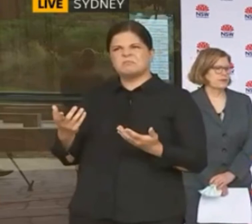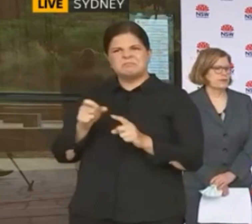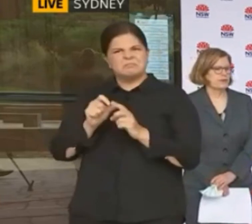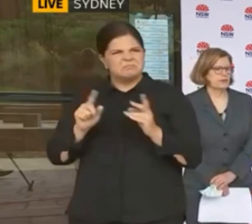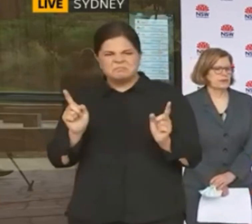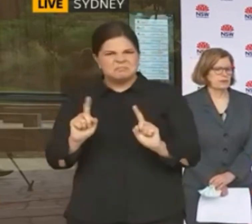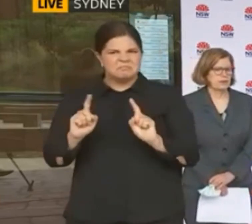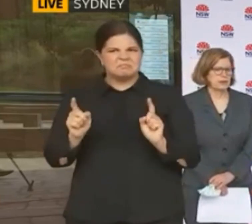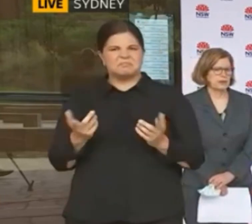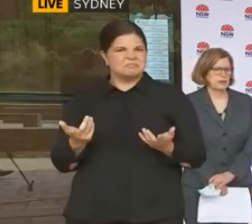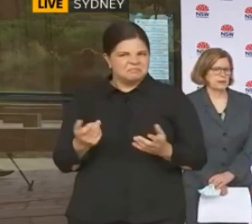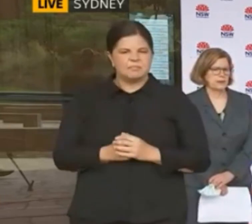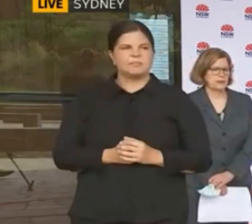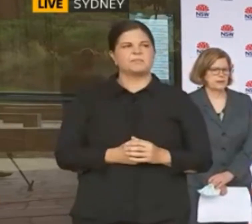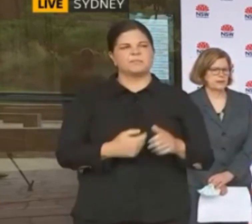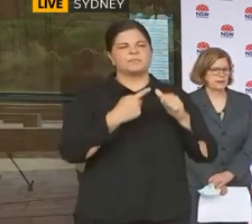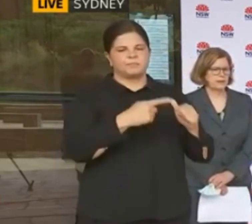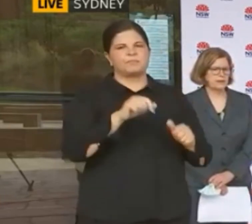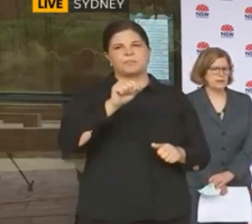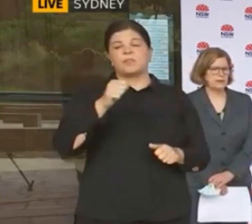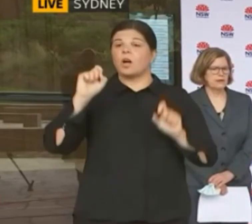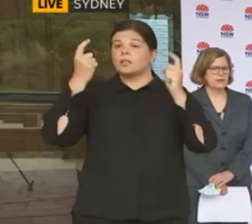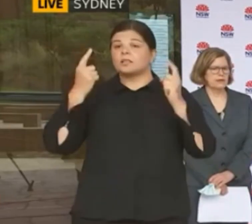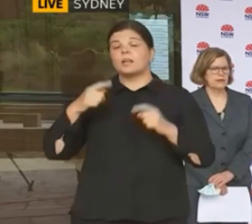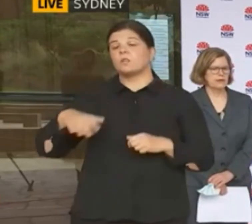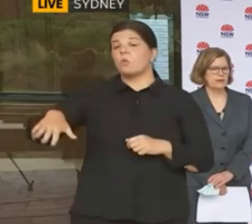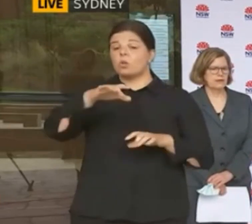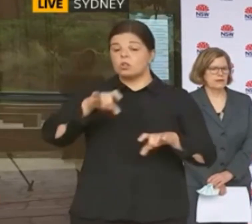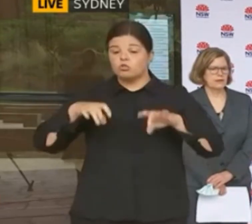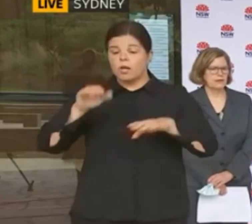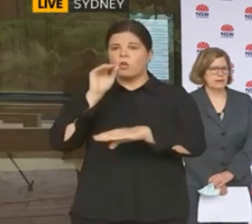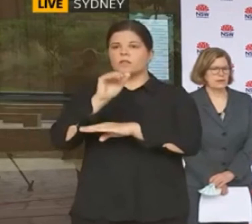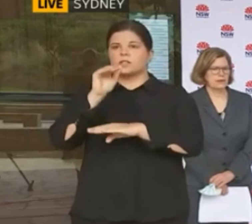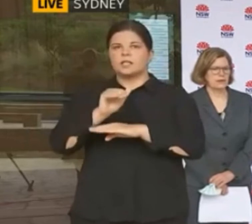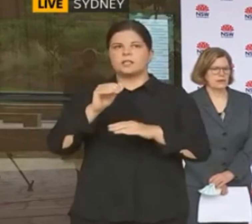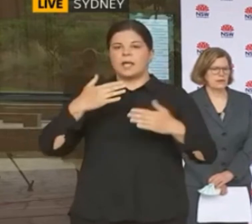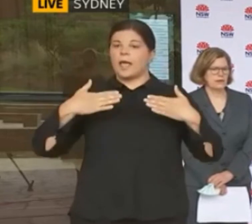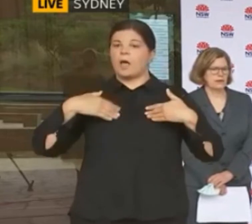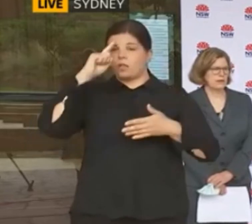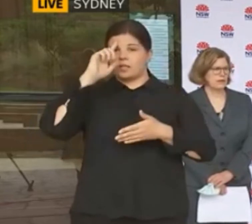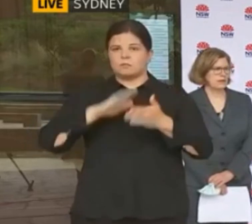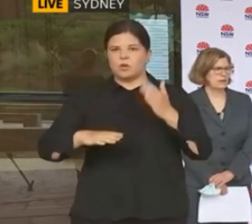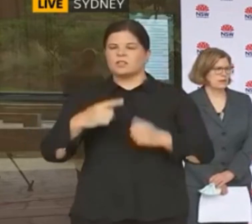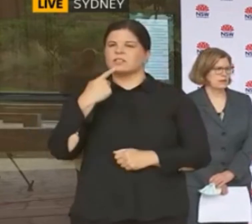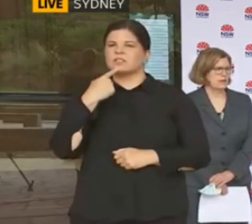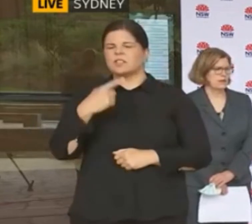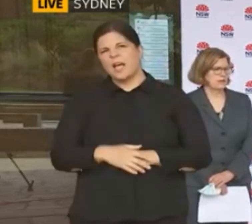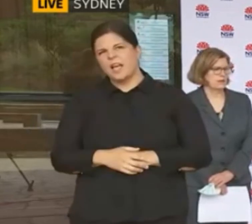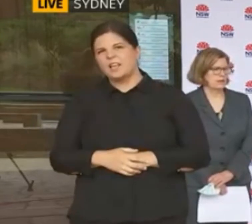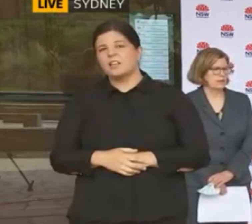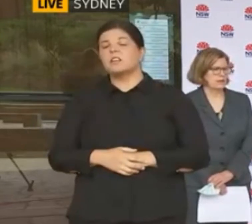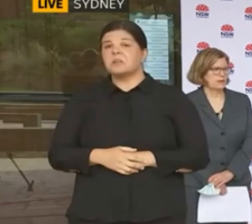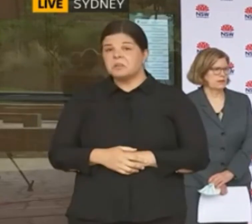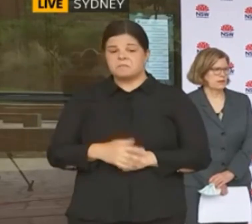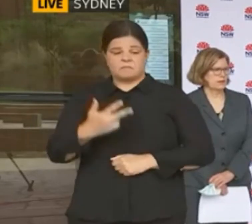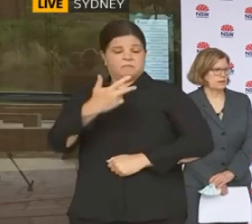and I appreciate various health experts and around the nation and overseas have been providing optimistic assessments or realistic